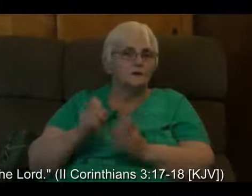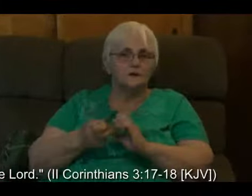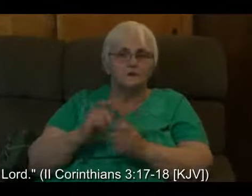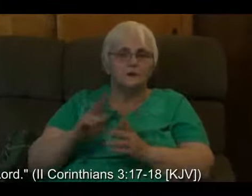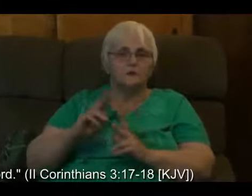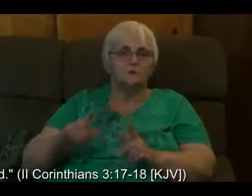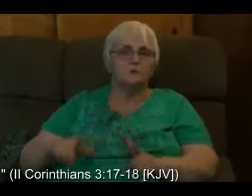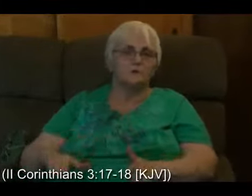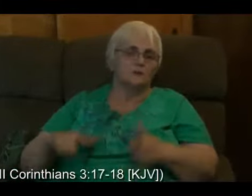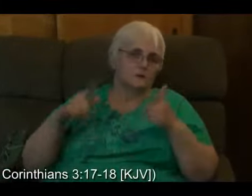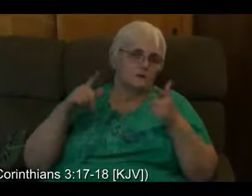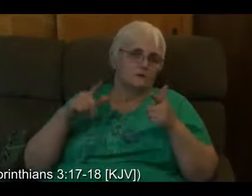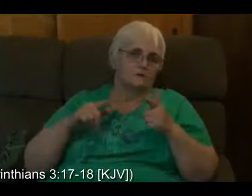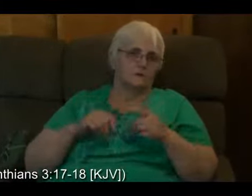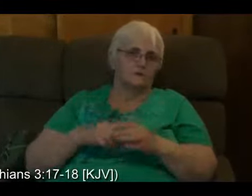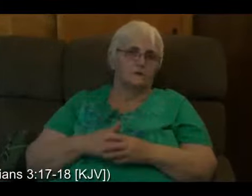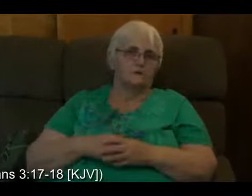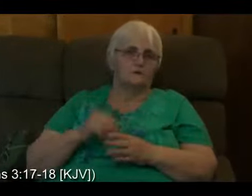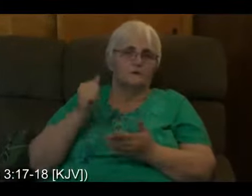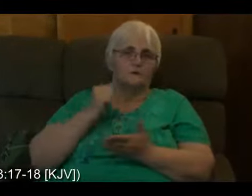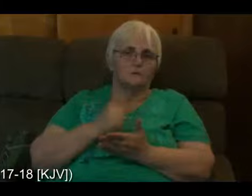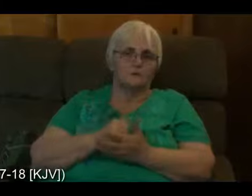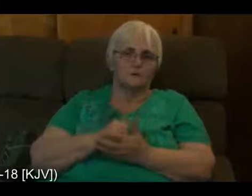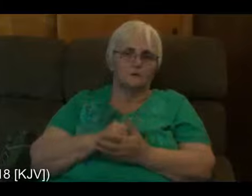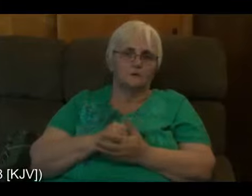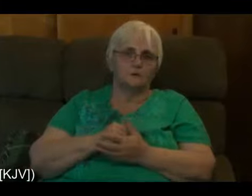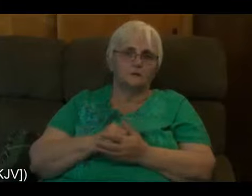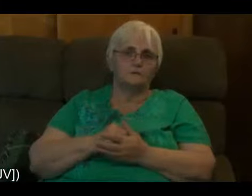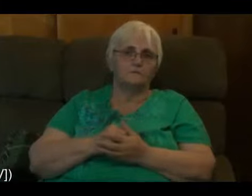lives. Amen.